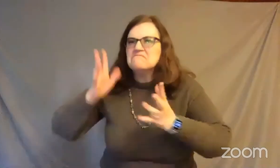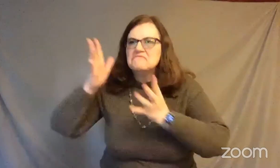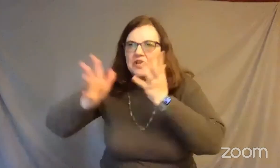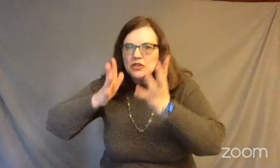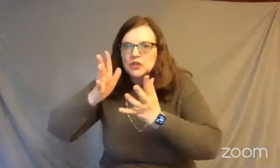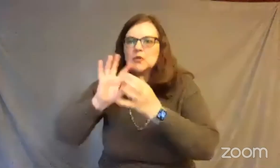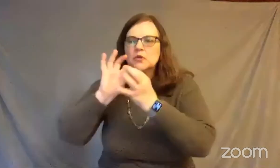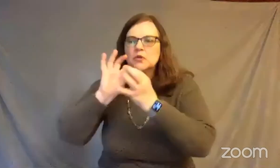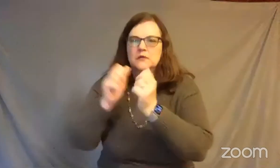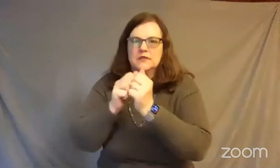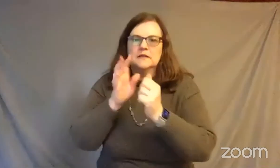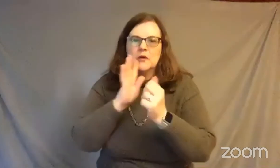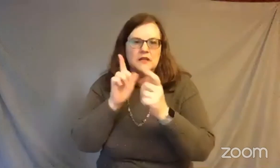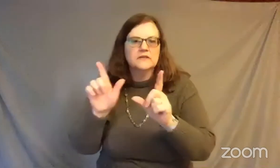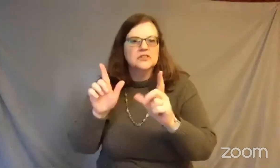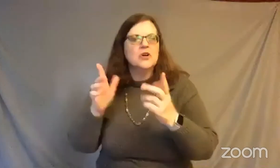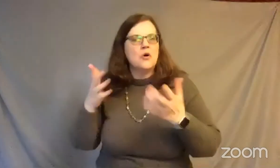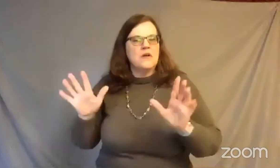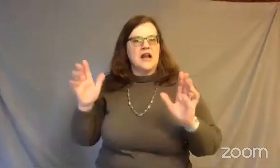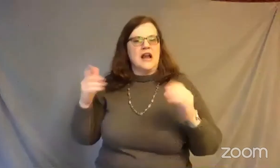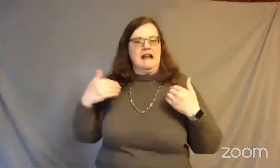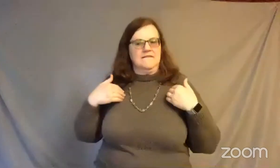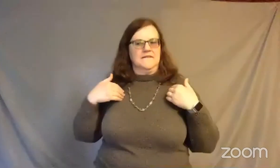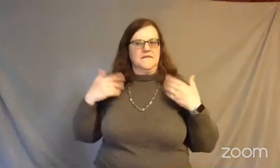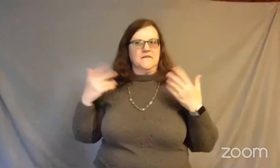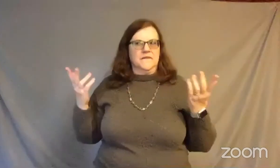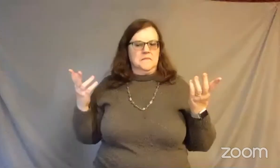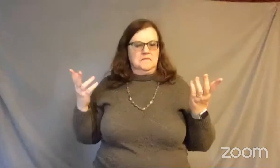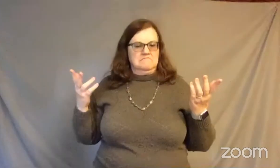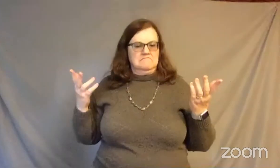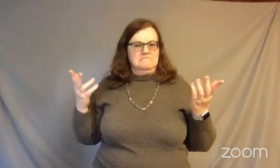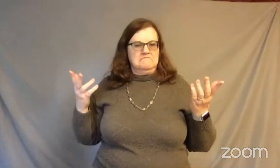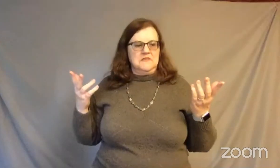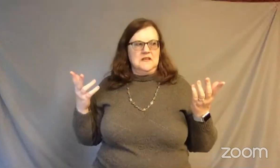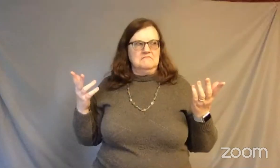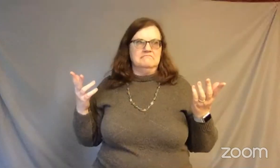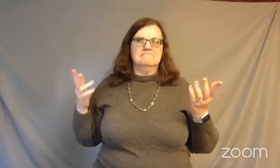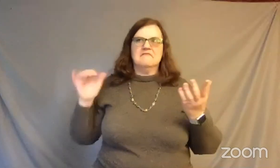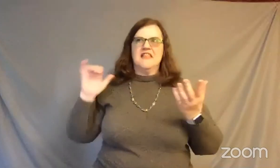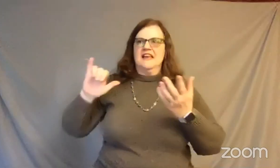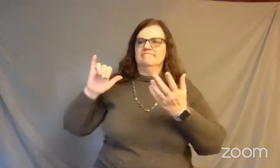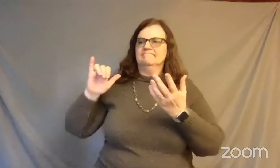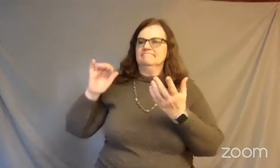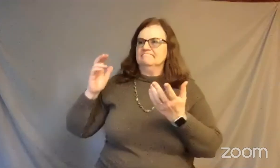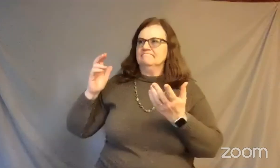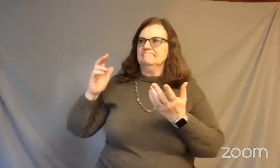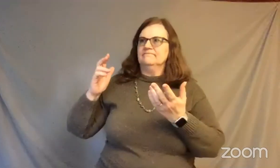this research, but I think that we would really benefit from having more understanding of how gestures and spoken language can be